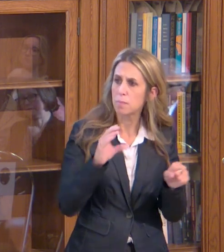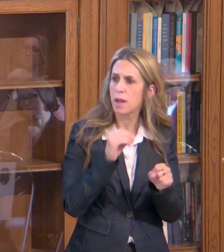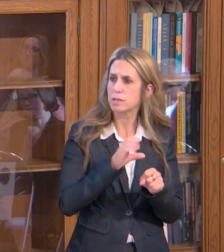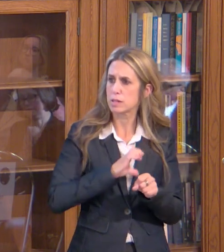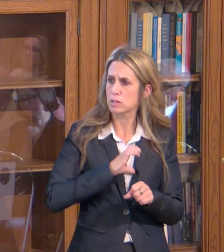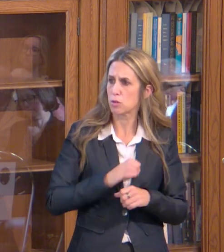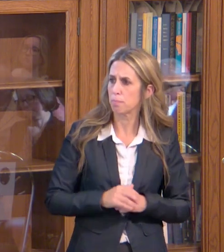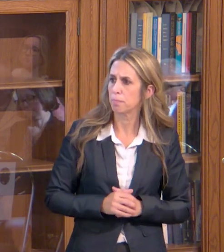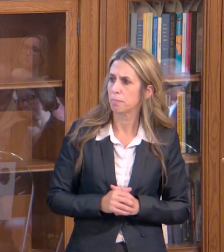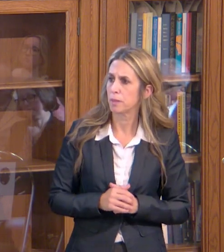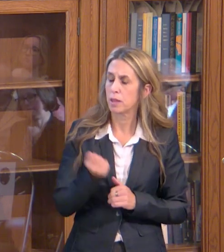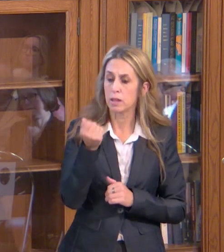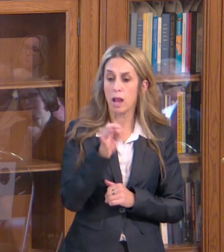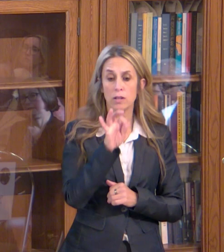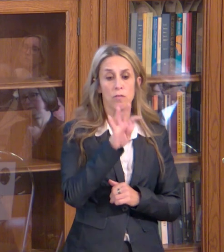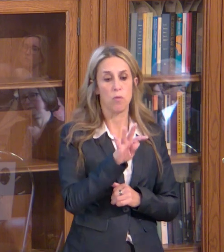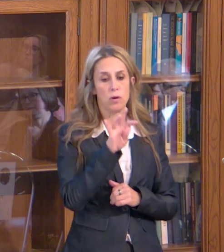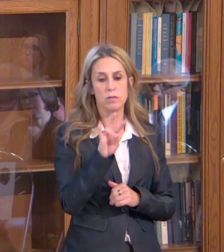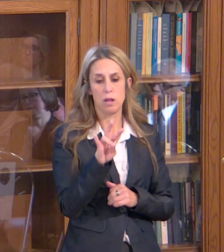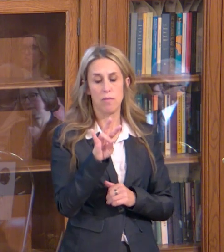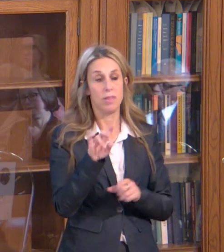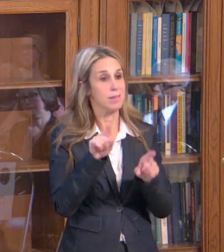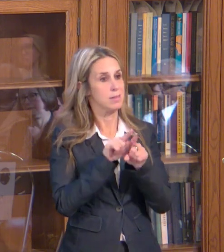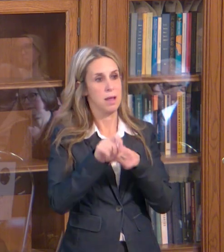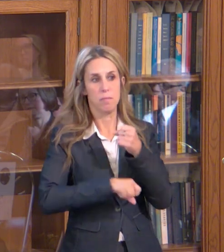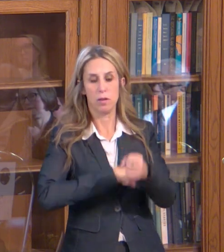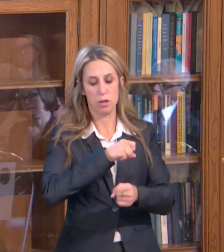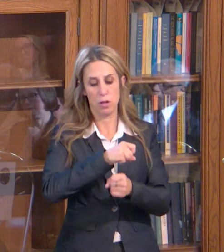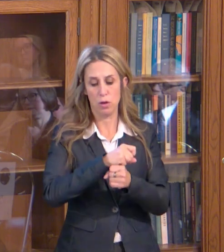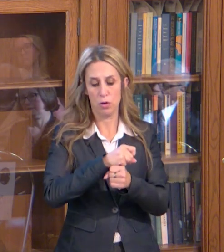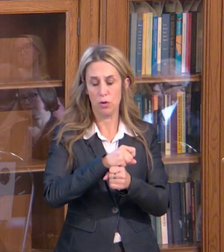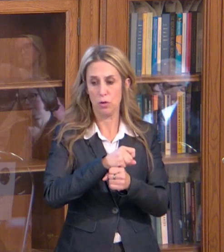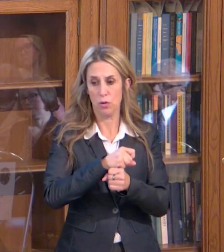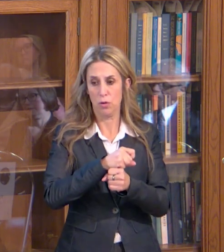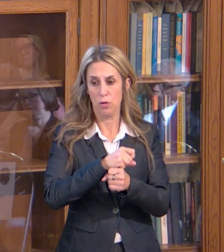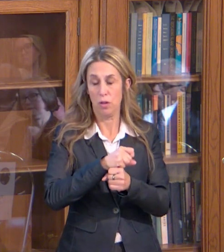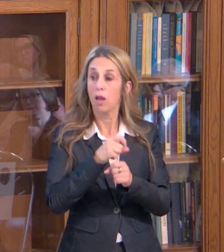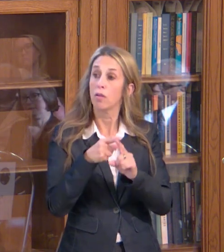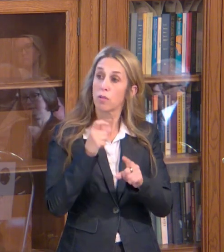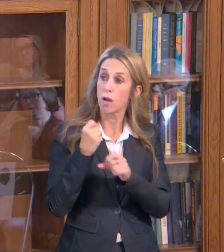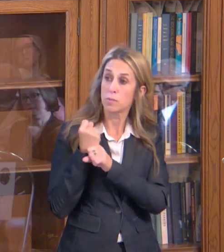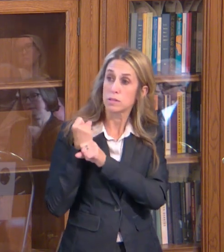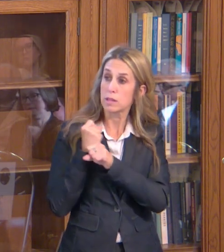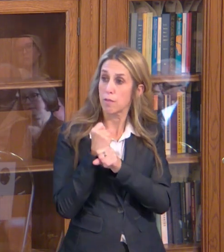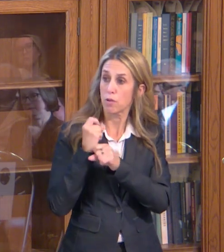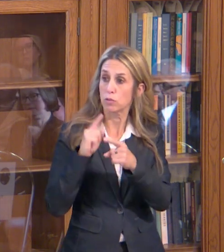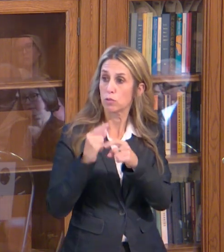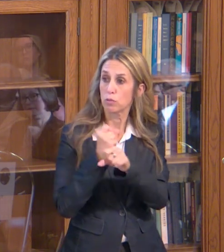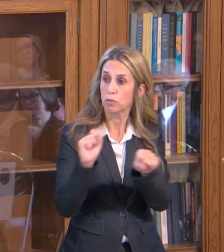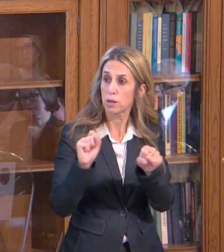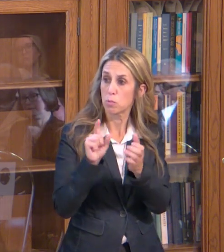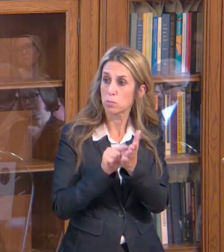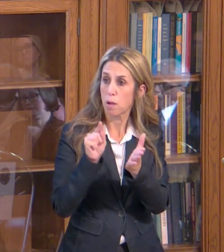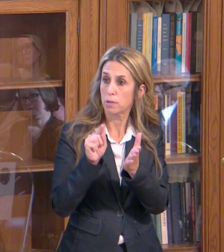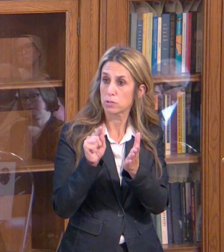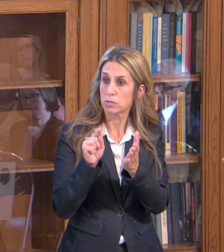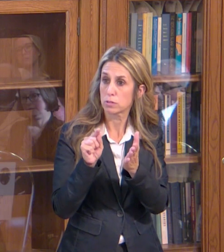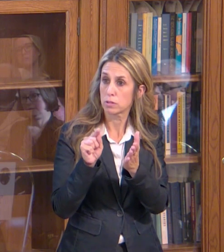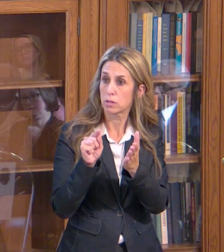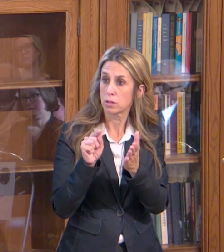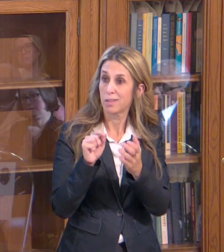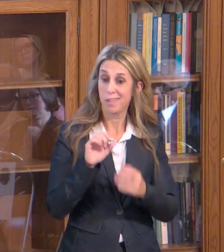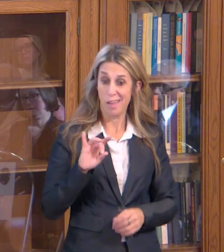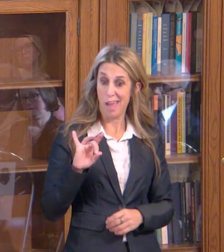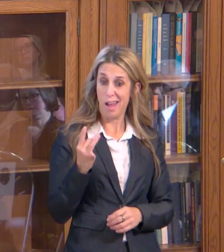in 1947 the same year that From Slavery to Freedom was published the